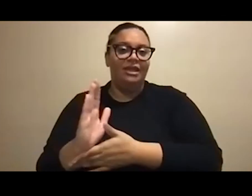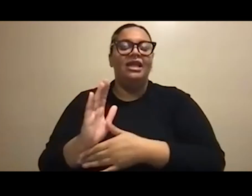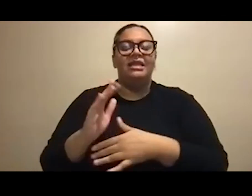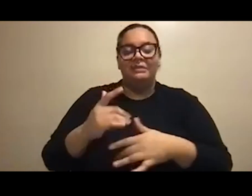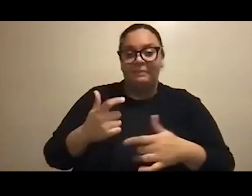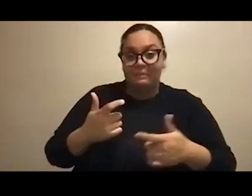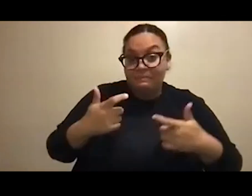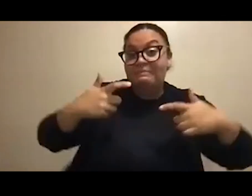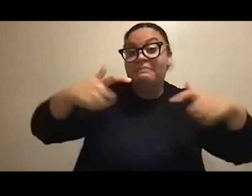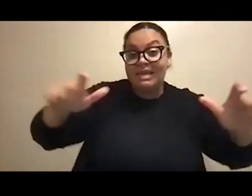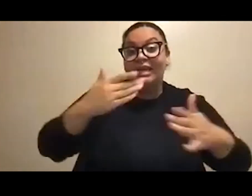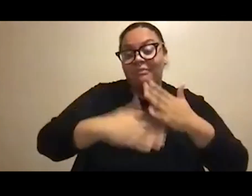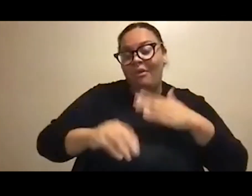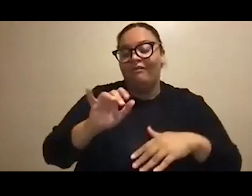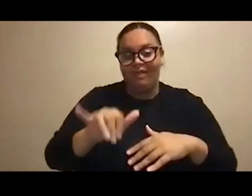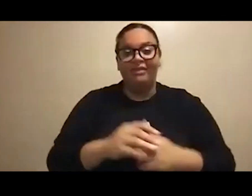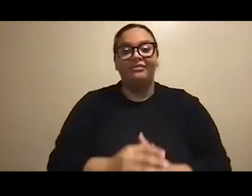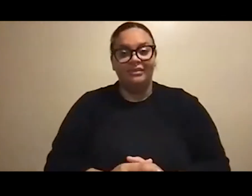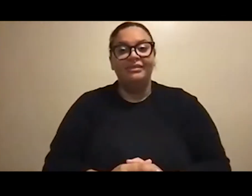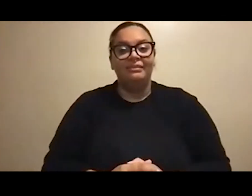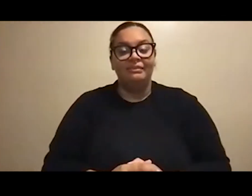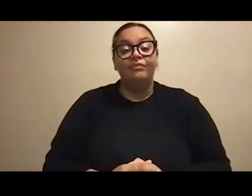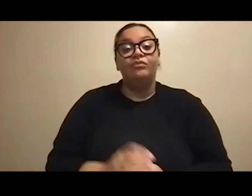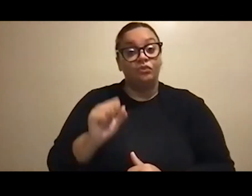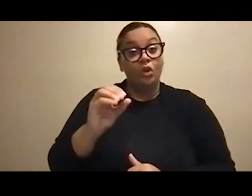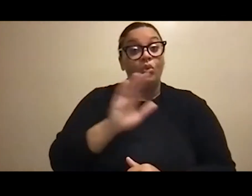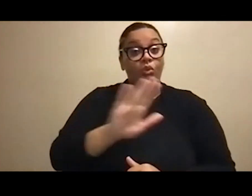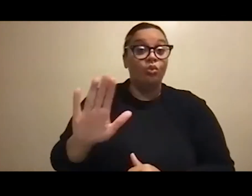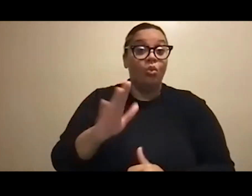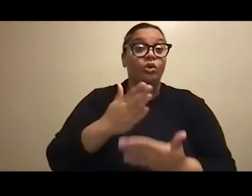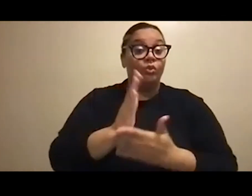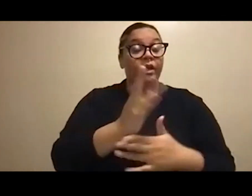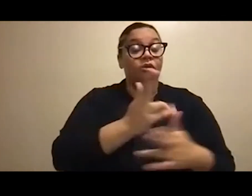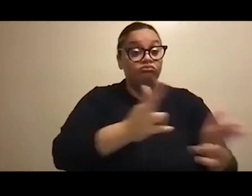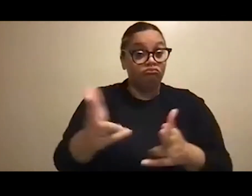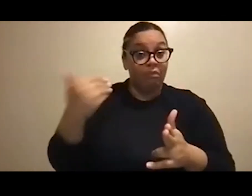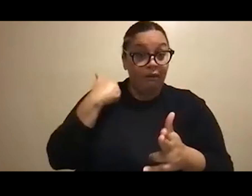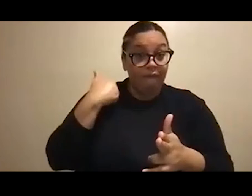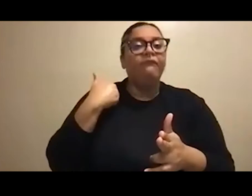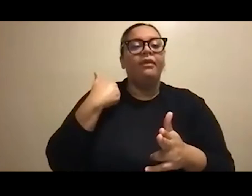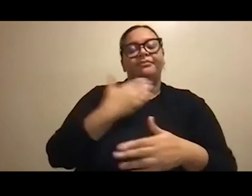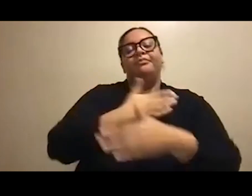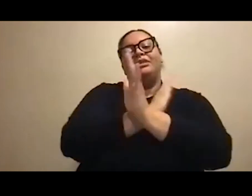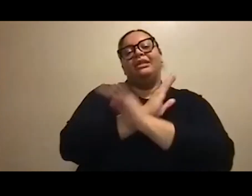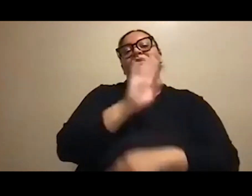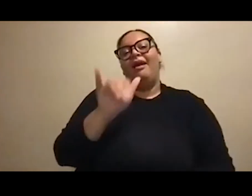Individual right to keep and bear arms, protected by the 14th Amendment, as incorporated in